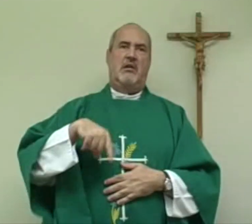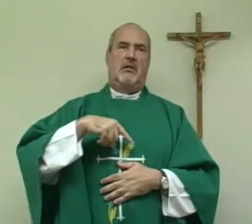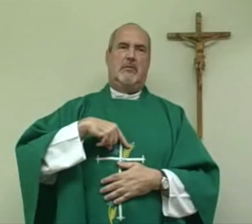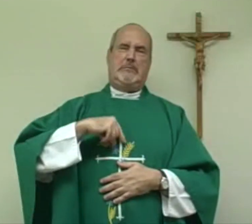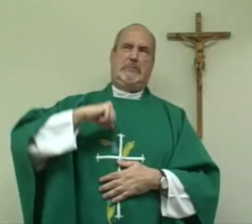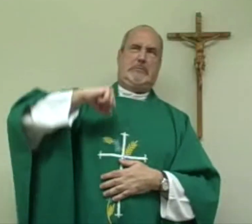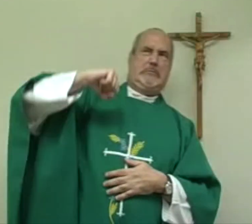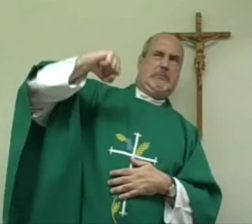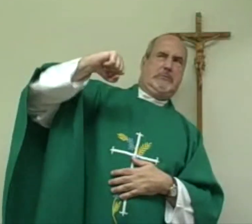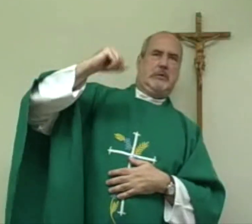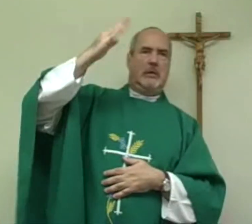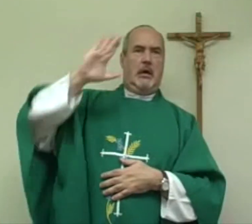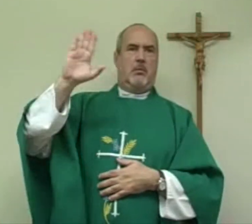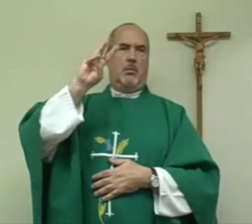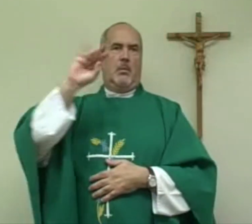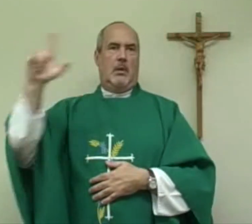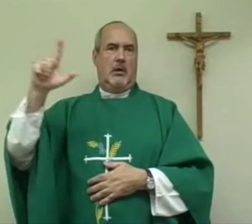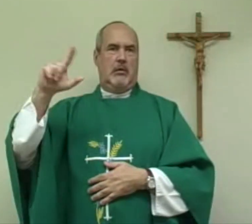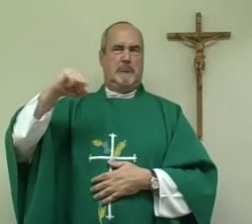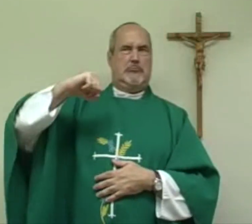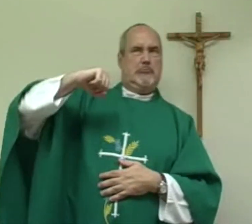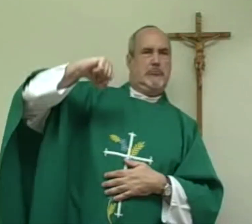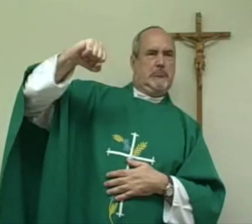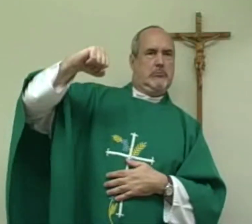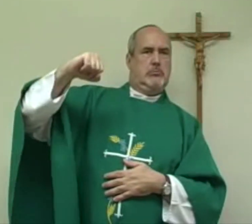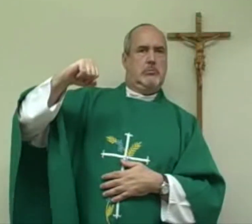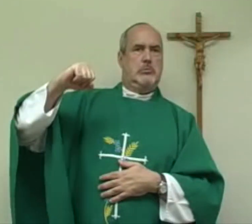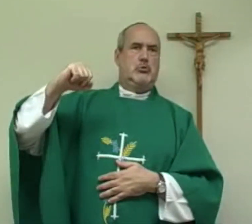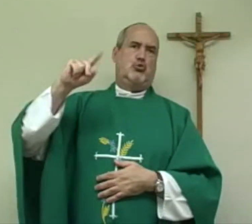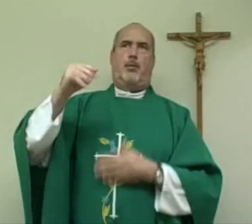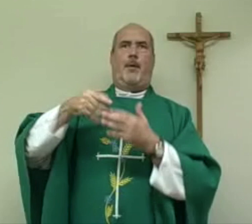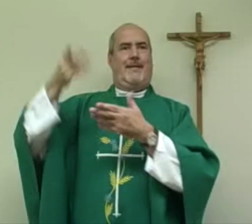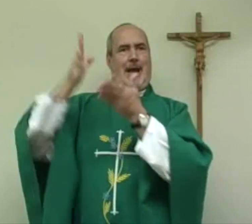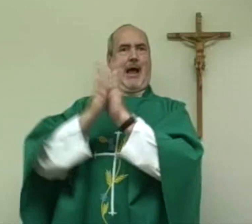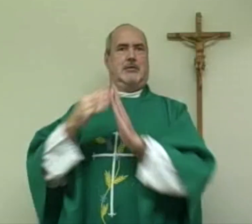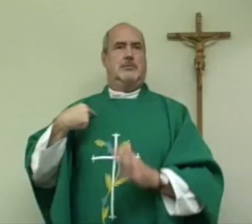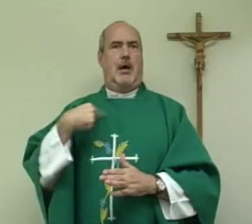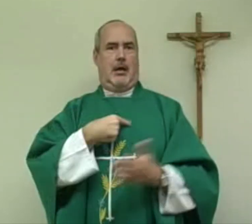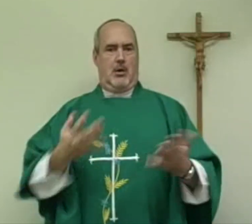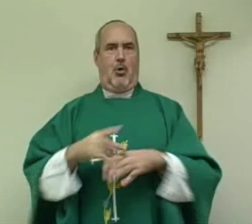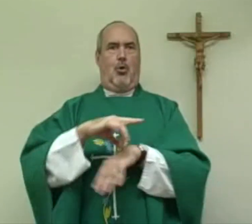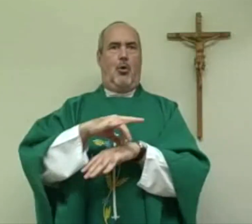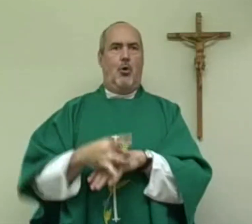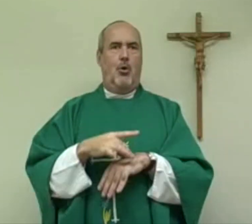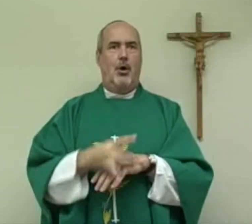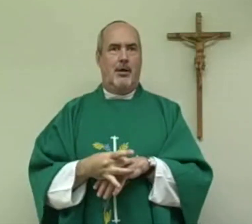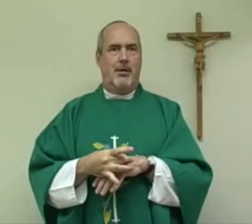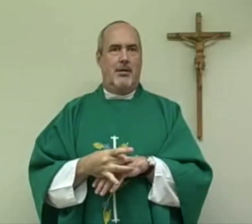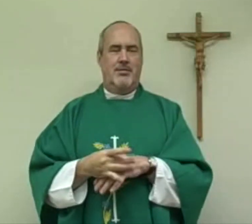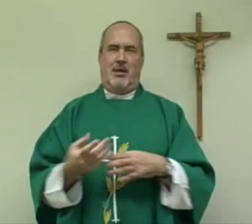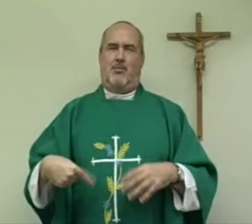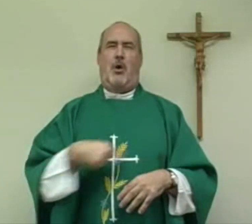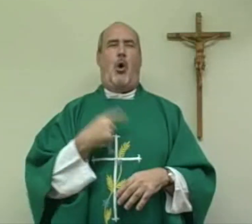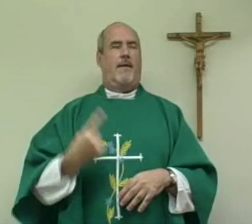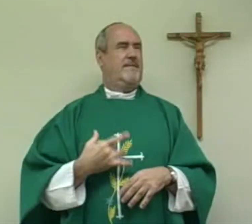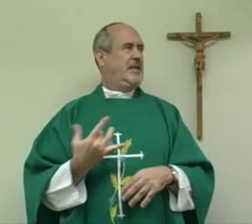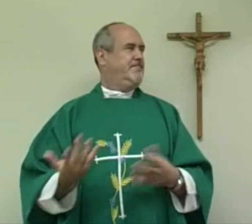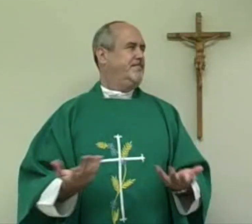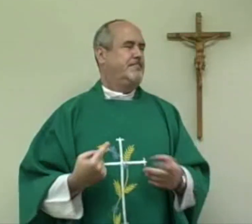their life. But when we resist God's will and don't do what He asks